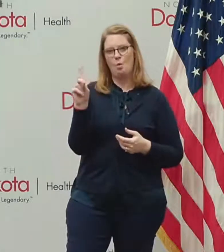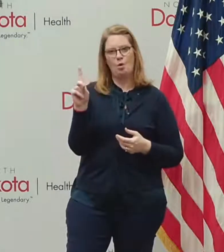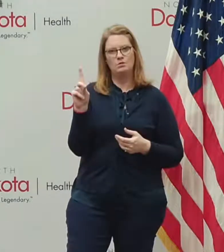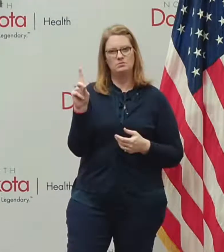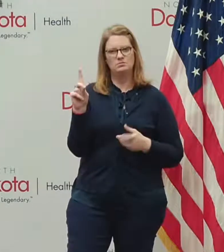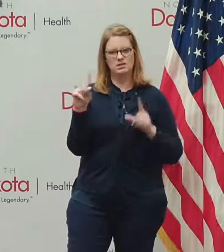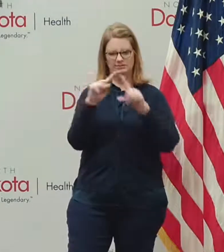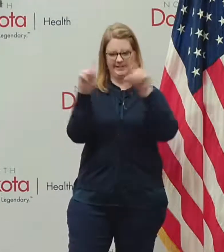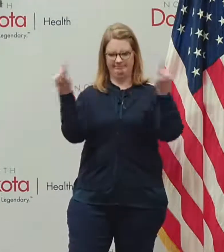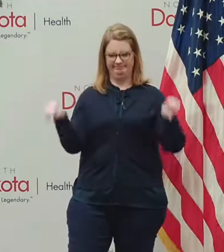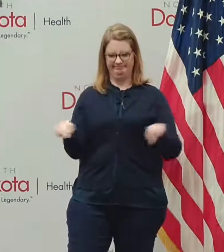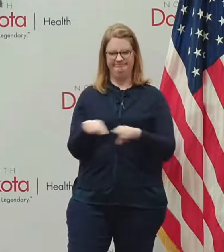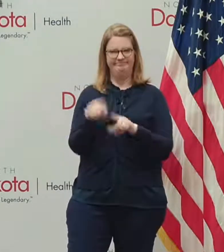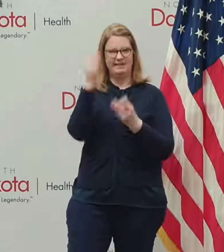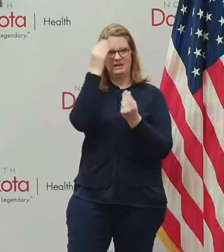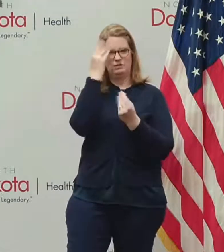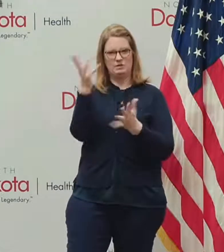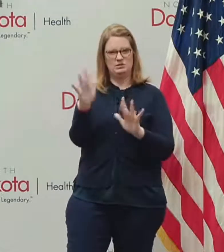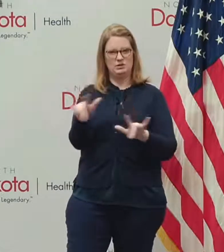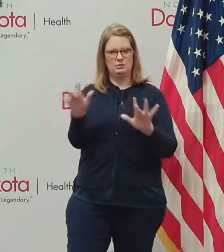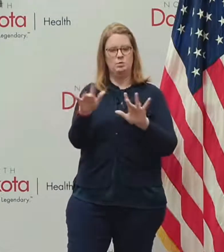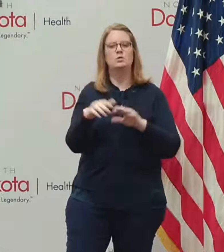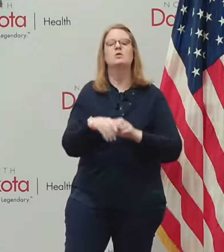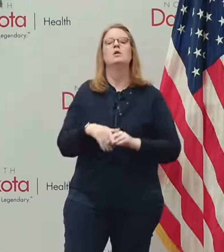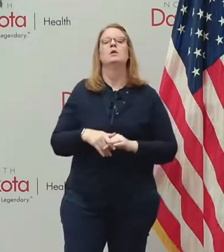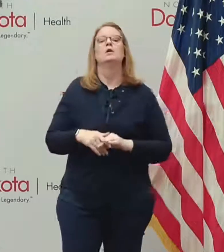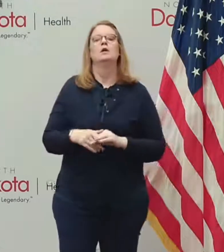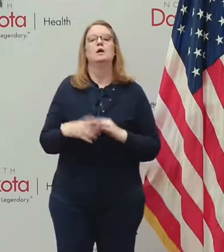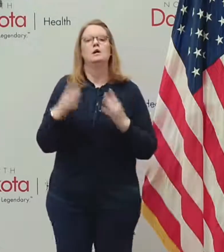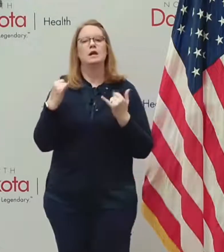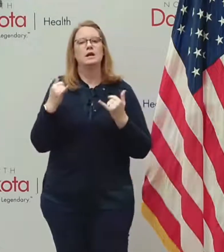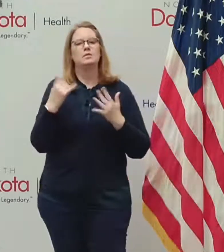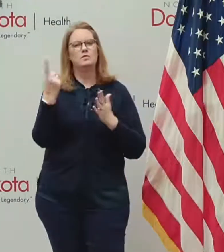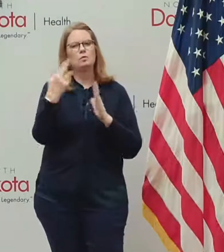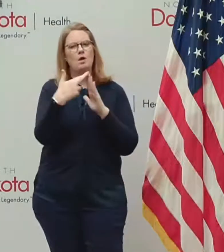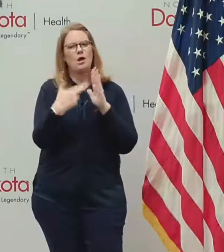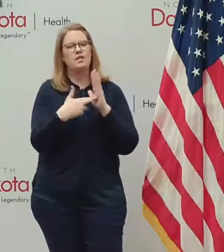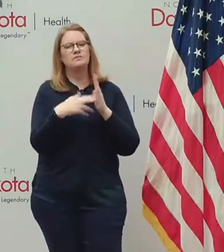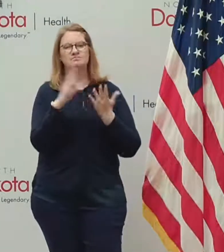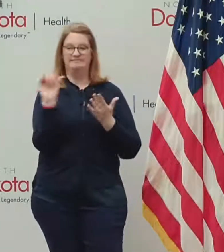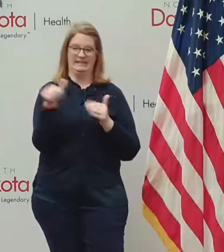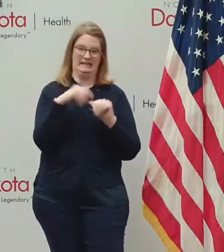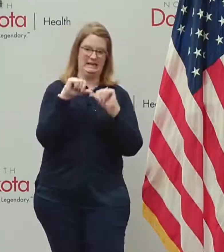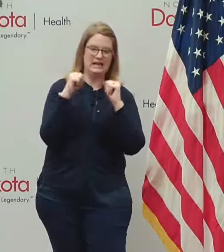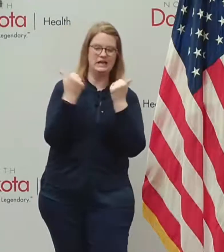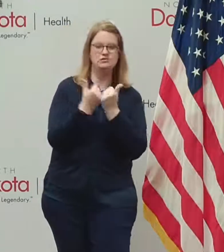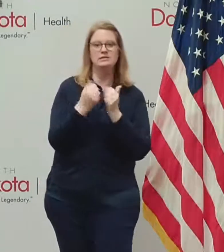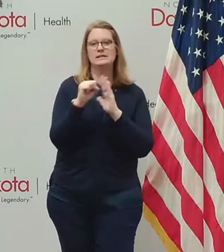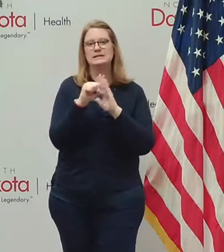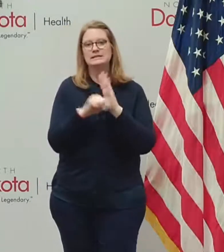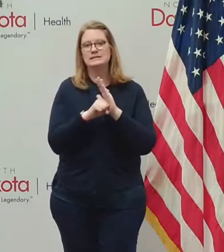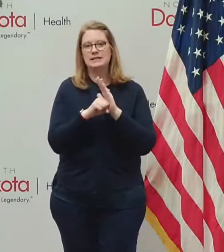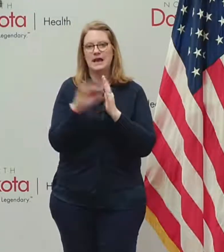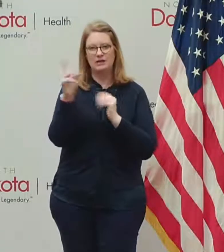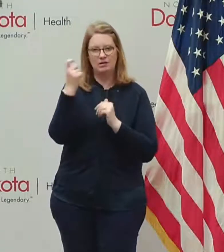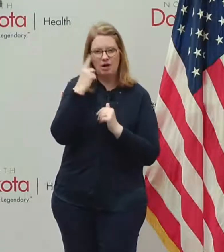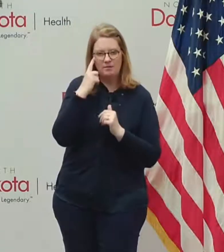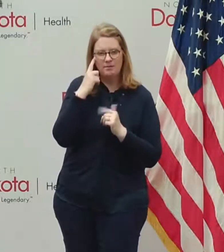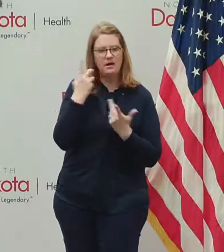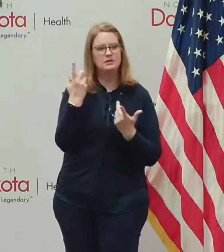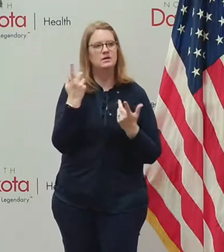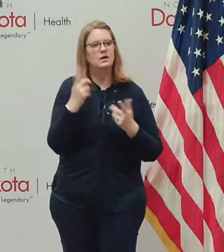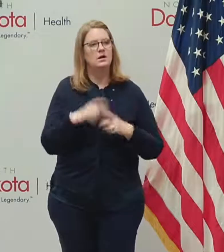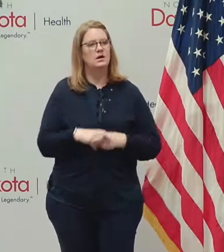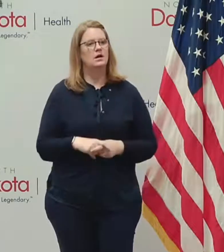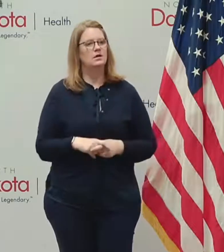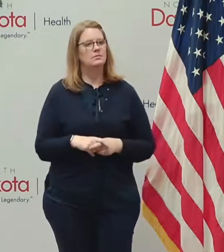We have, of course, had one guideline through all of this, whether it's any agency in the state government, and even before the pandemic,